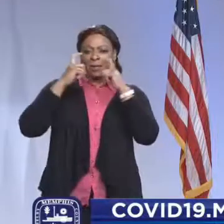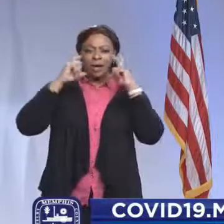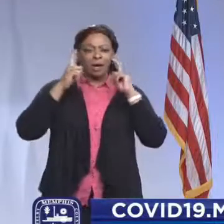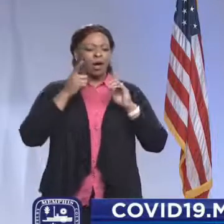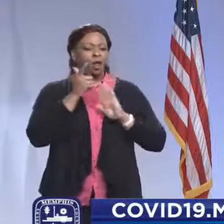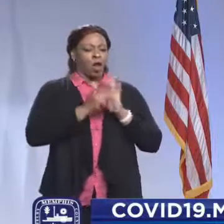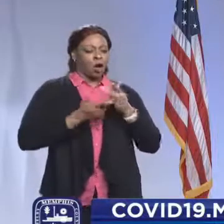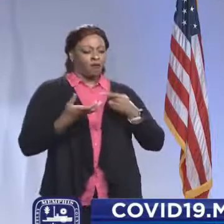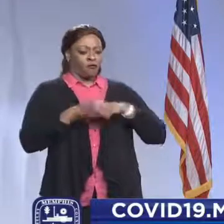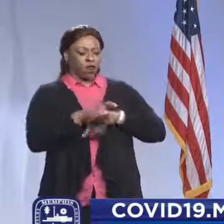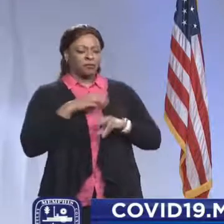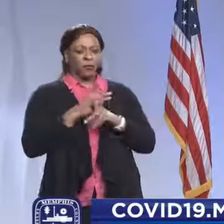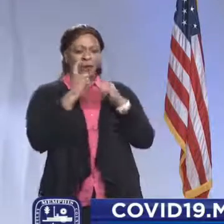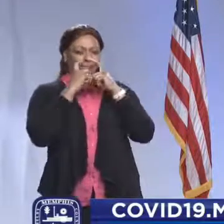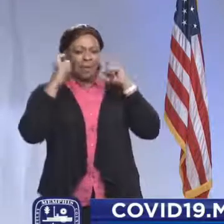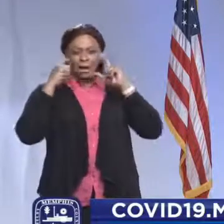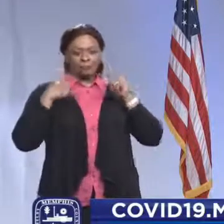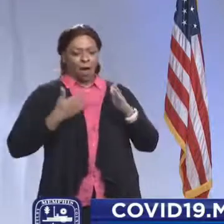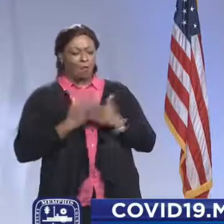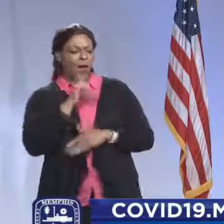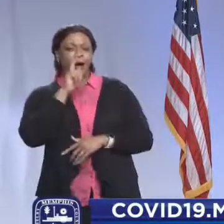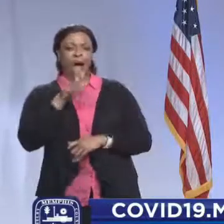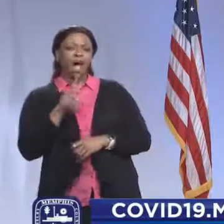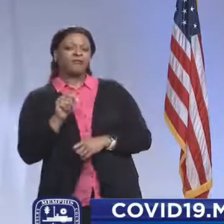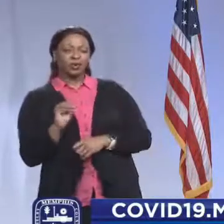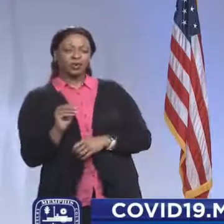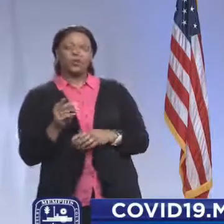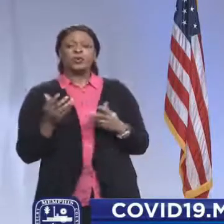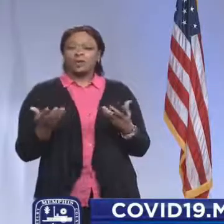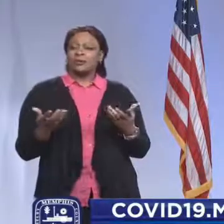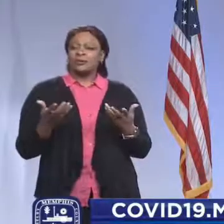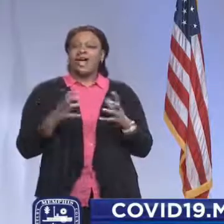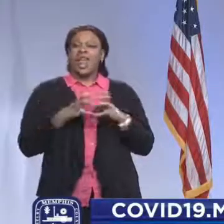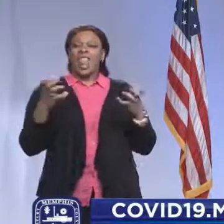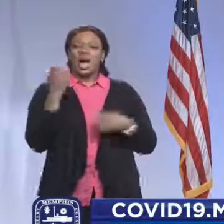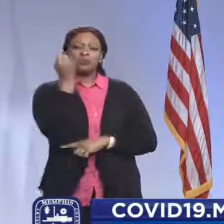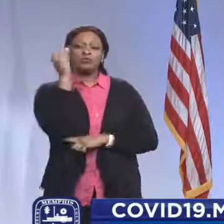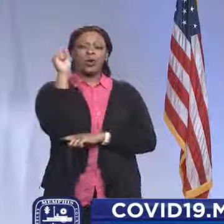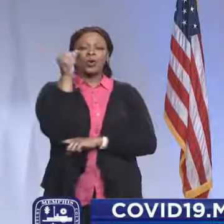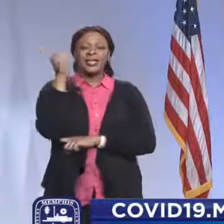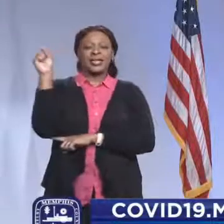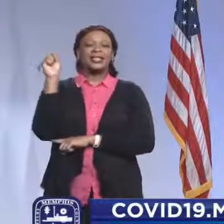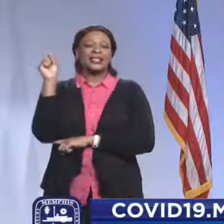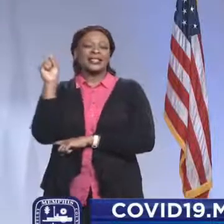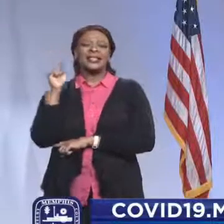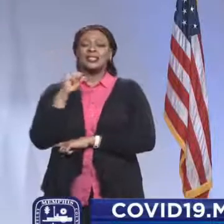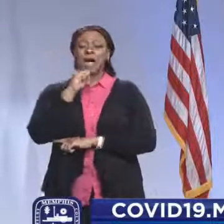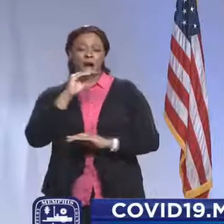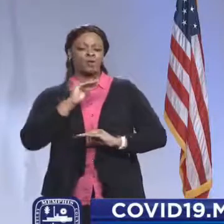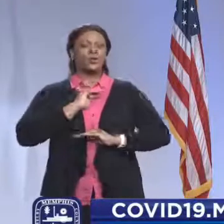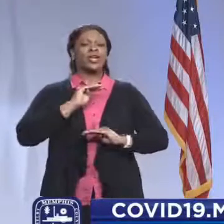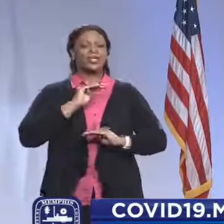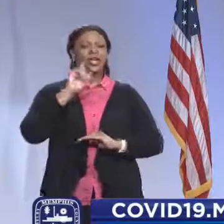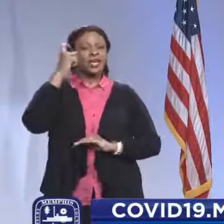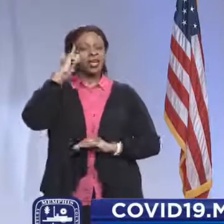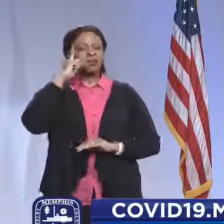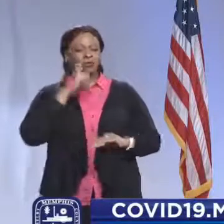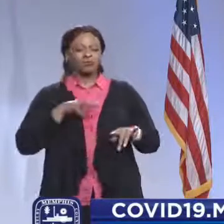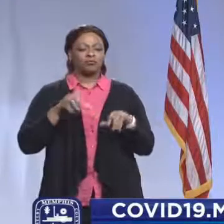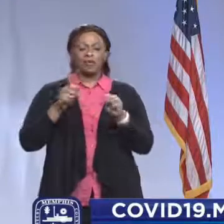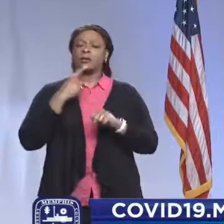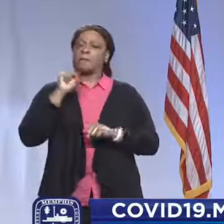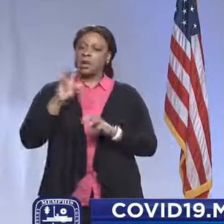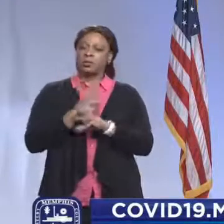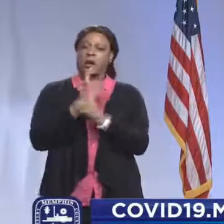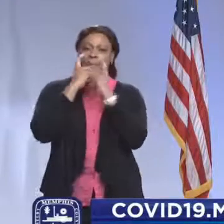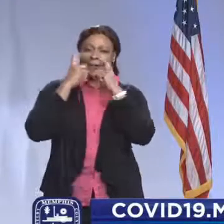that enforces them to wear a mask, and just a lot of protests and unrest by having the government step in and say, you must